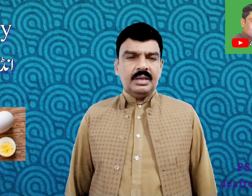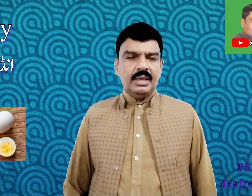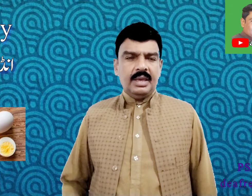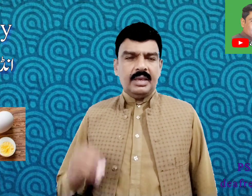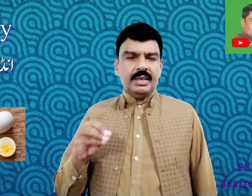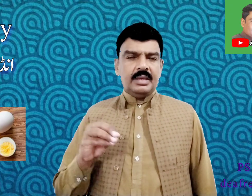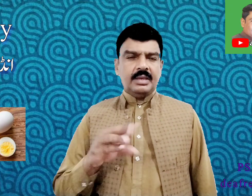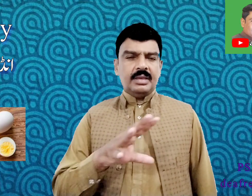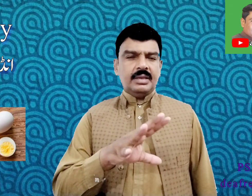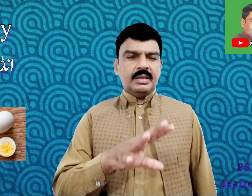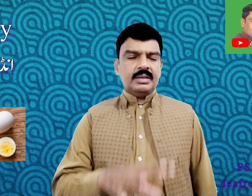lay,